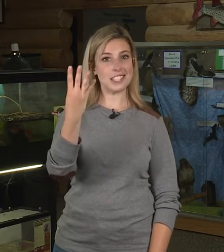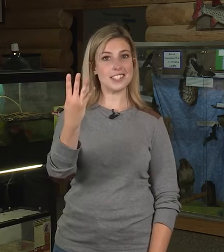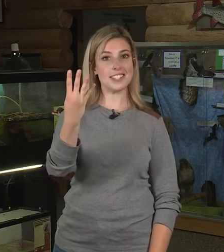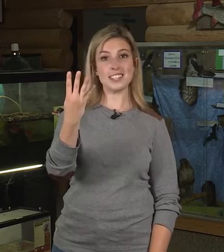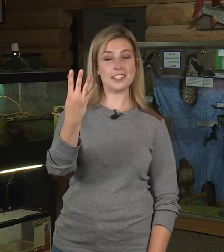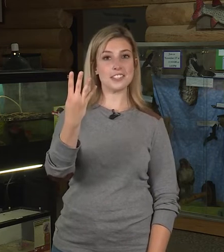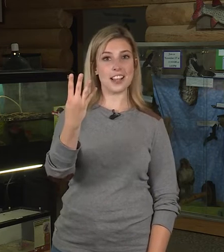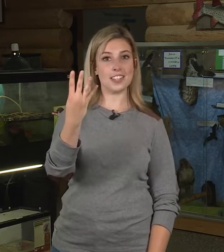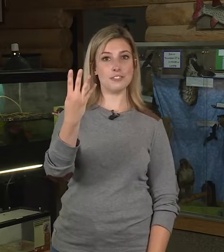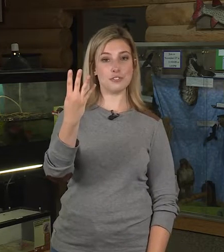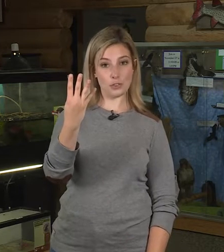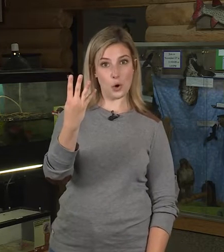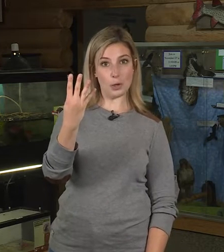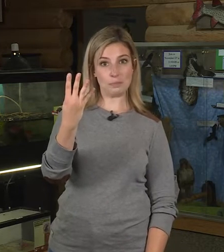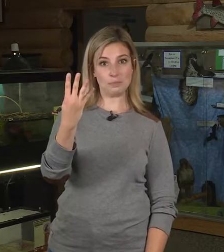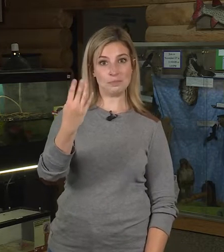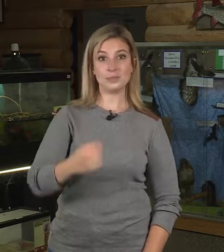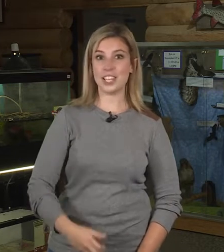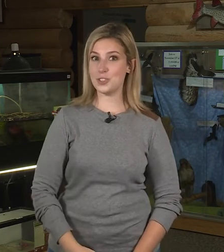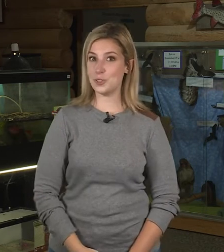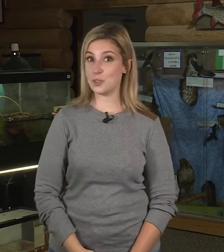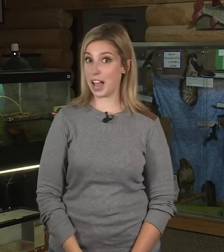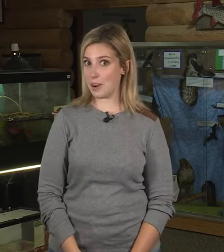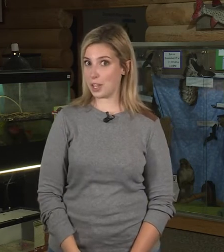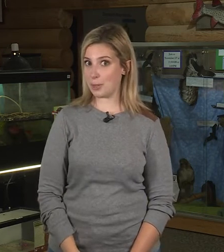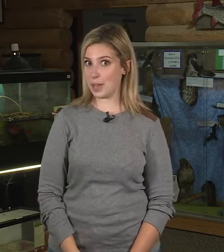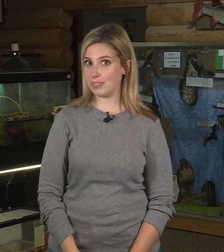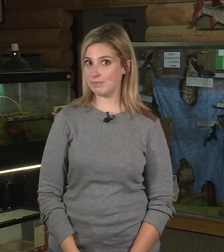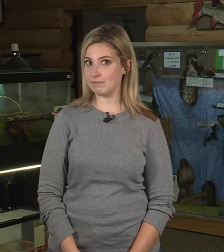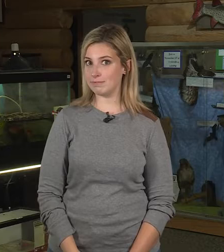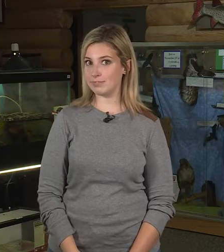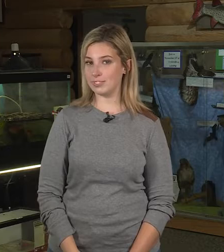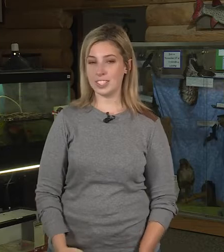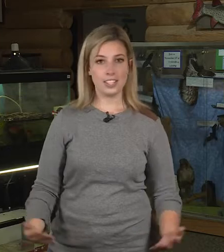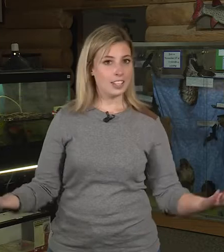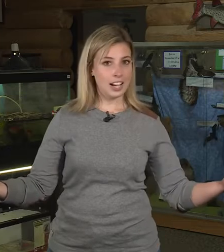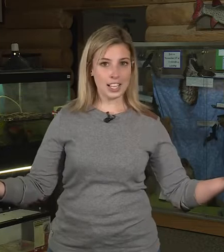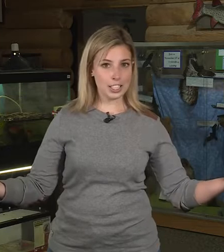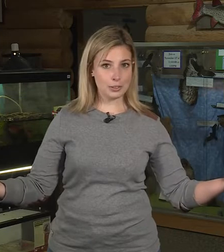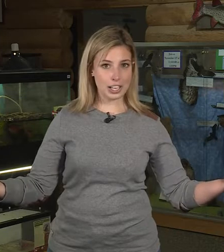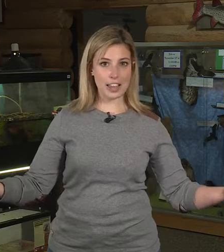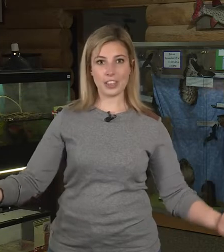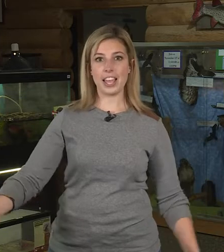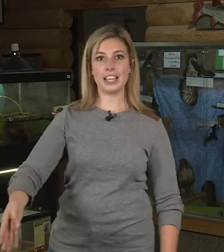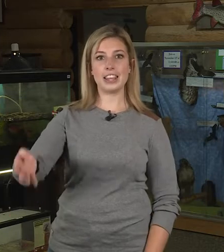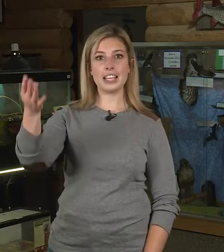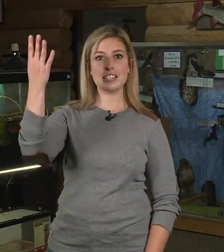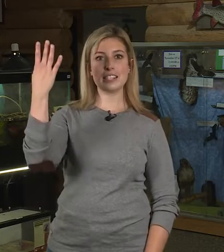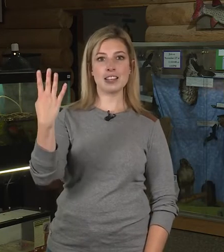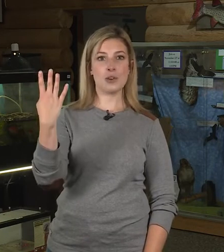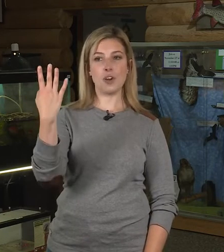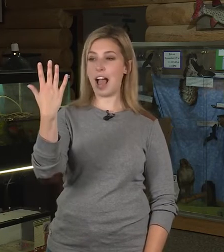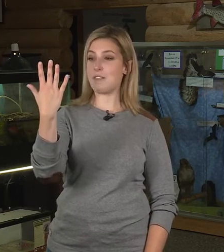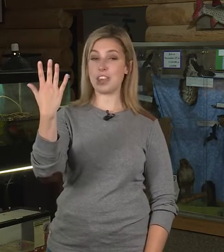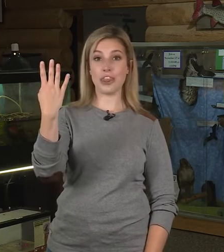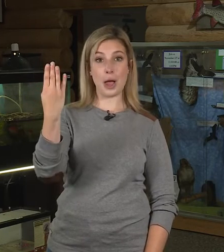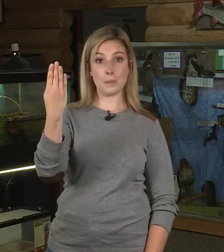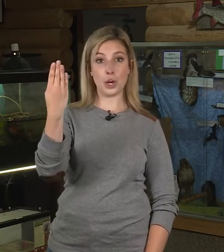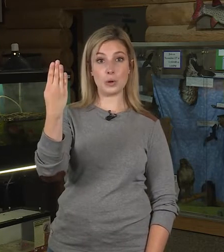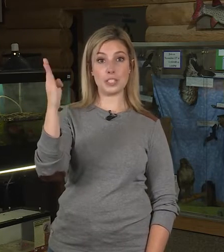This is the sign for 4. Can you do that with me? I knew you got the hang of this. We'll have the thumb go